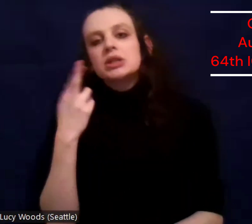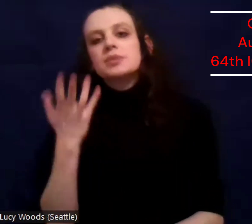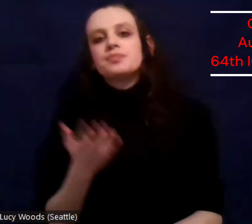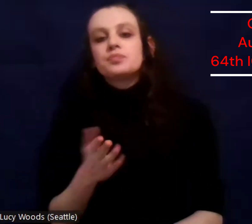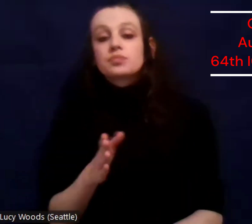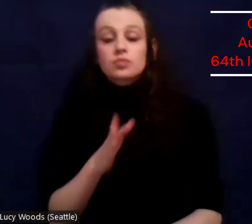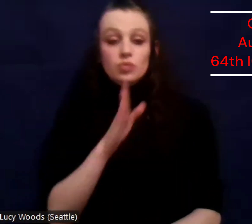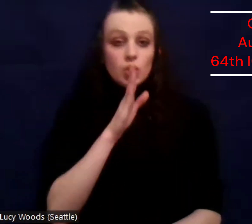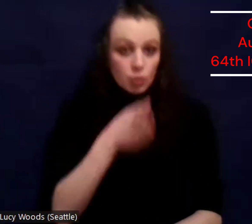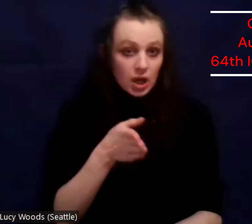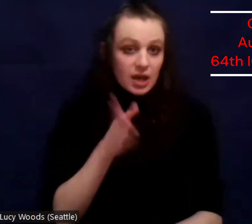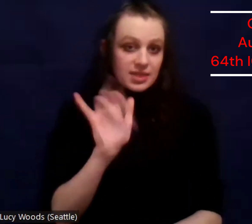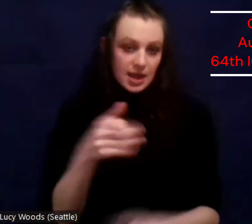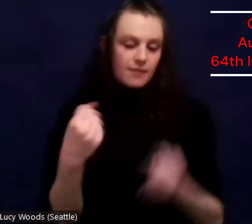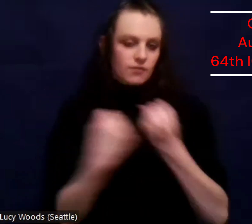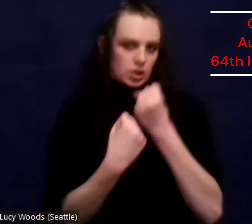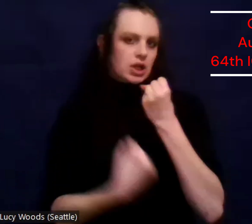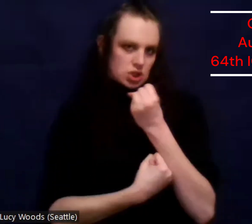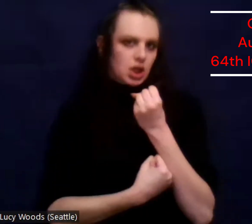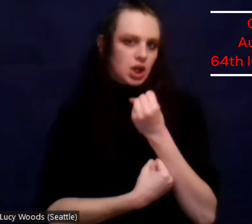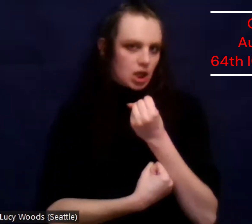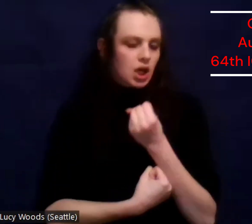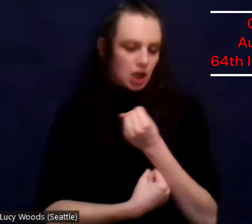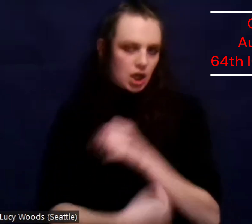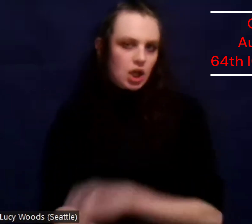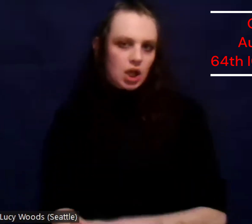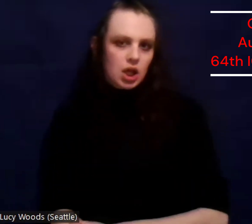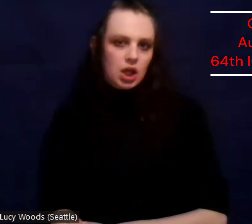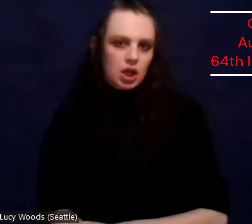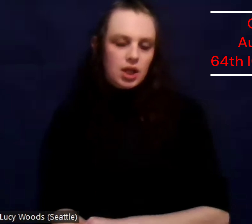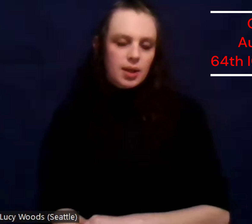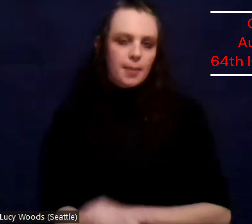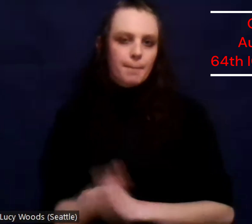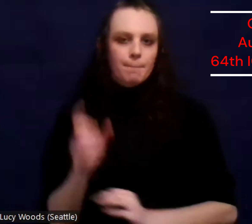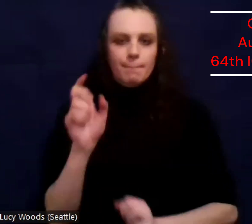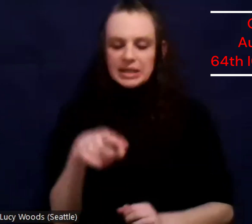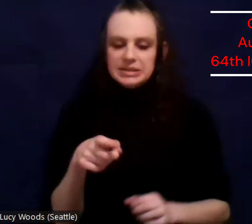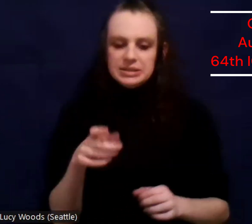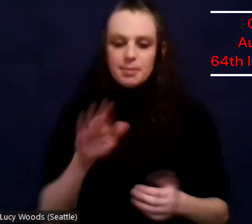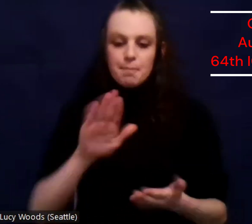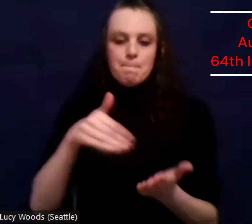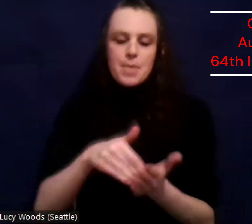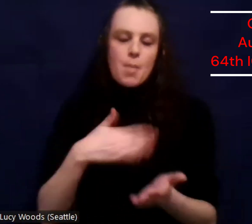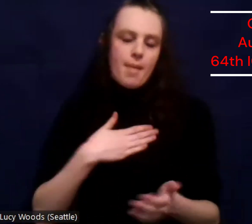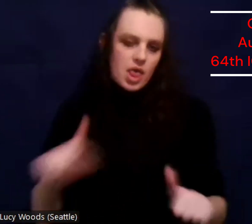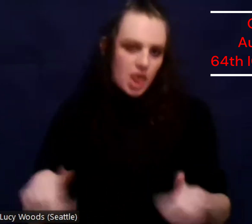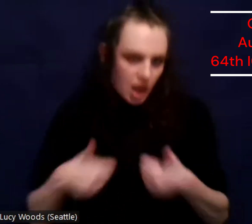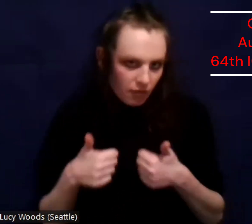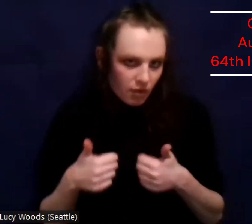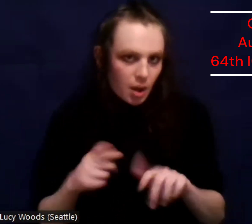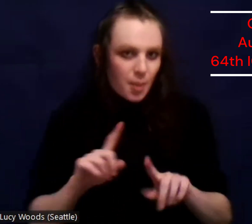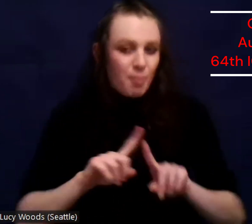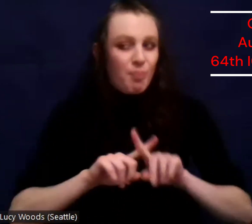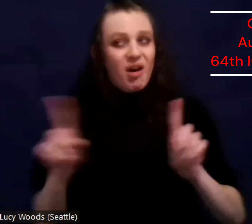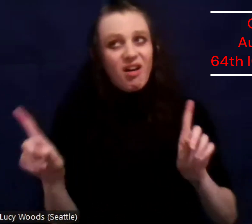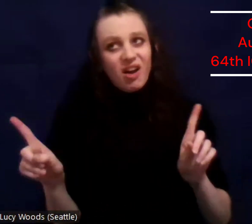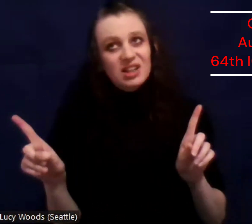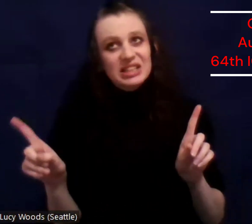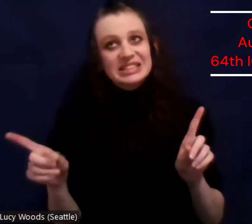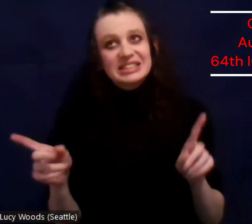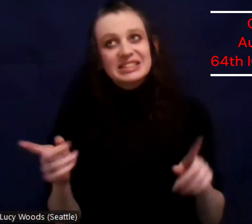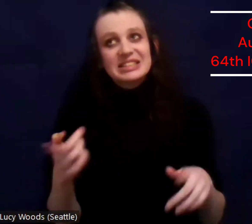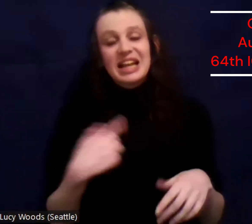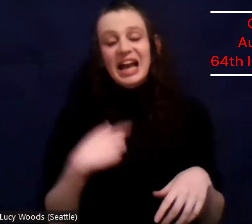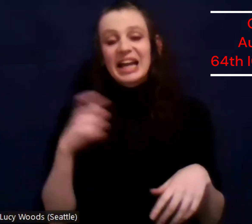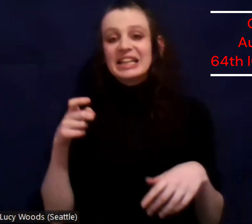sobriety is the foundation, and has to be in the middle of my life, but I also have to have an extravagant